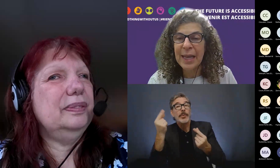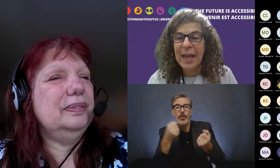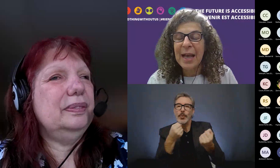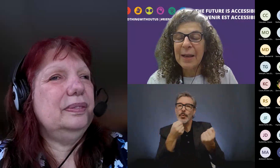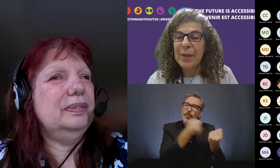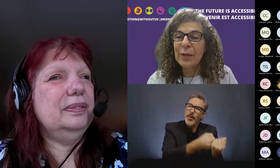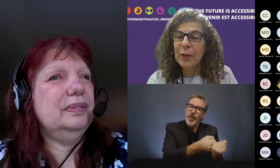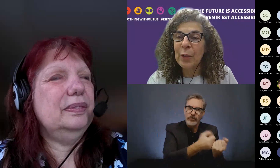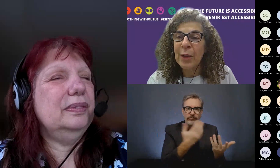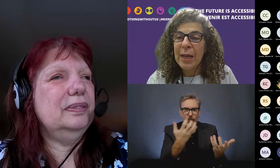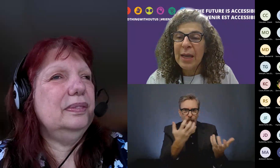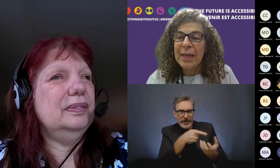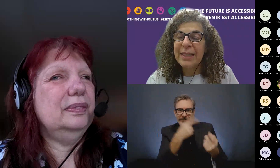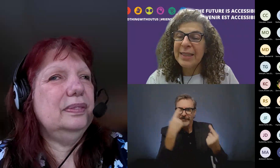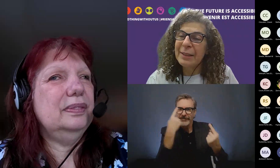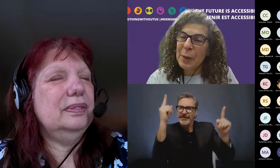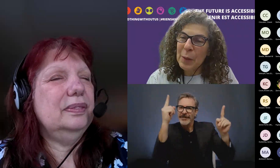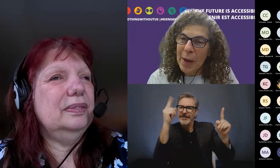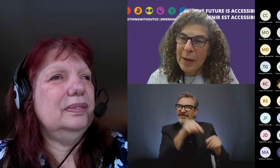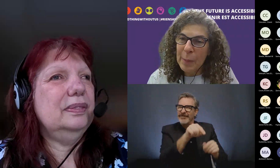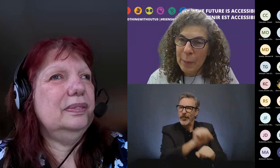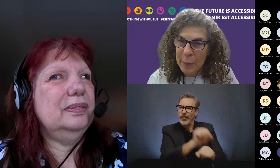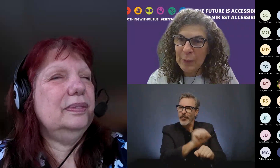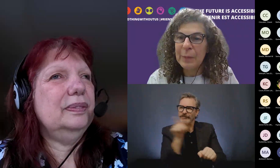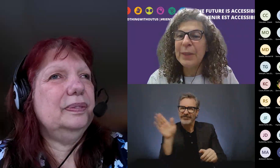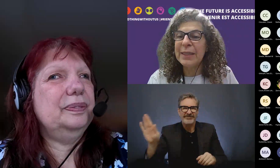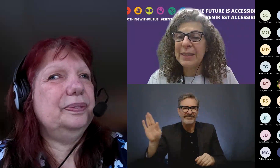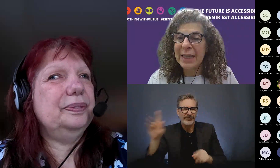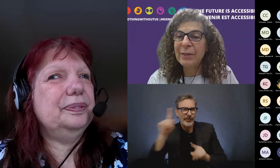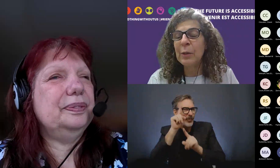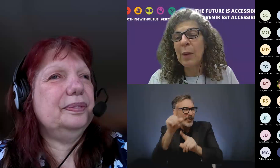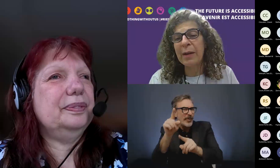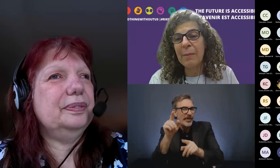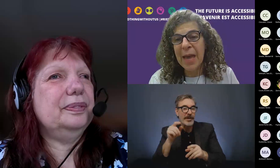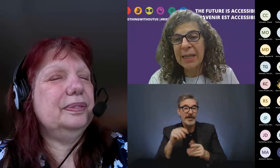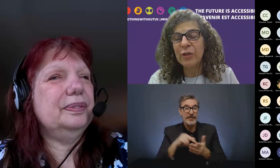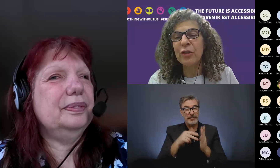work. So it doesn't require approval, but it